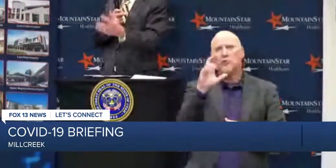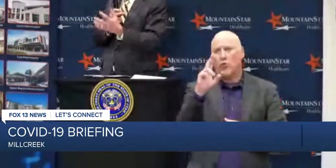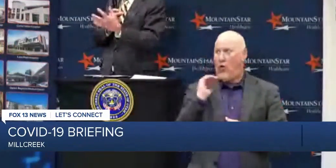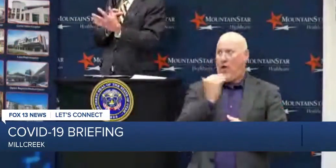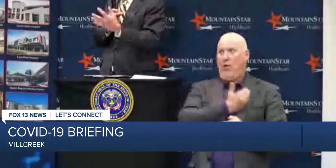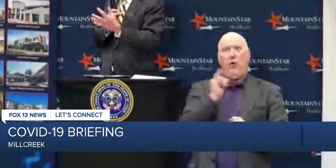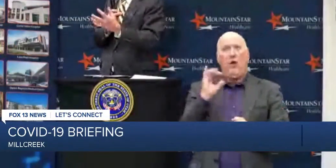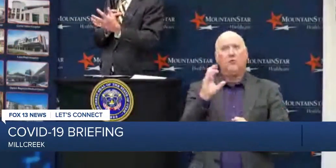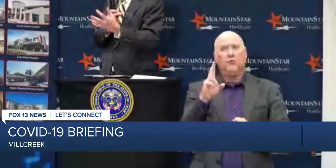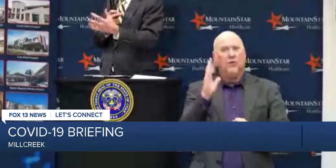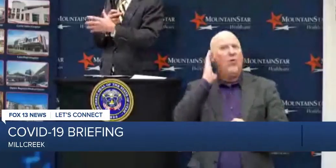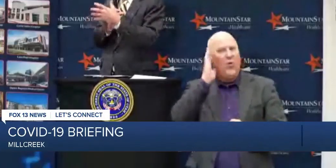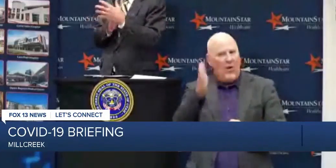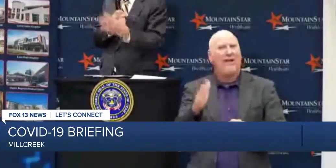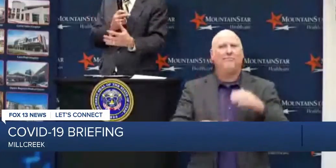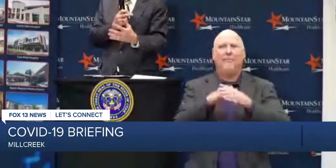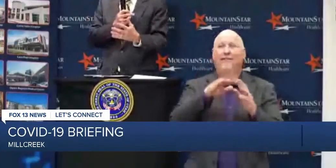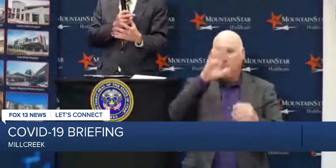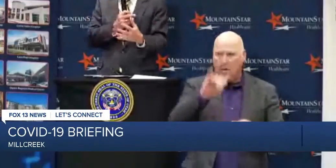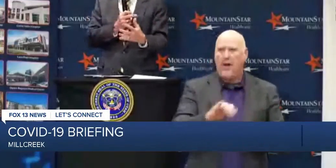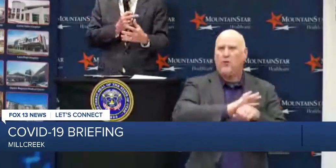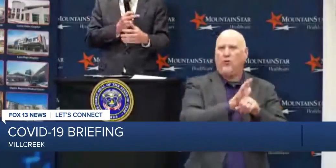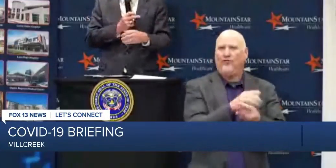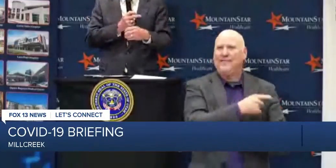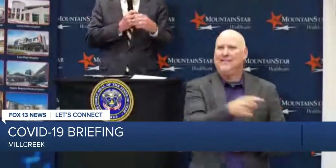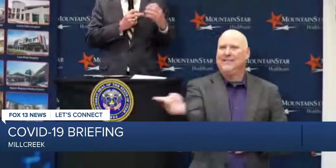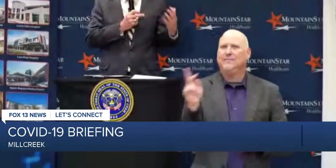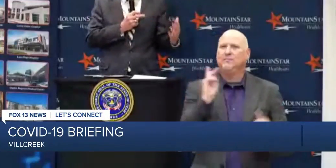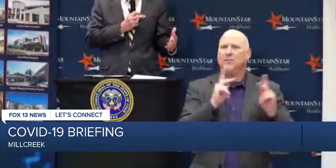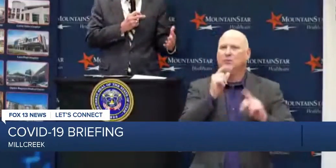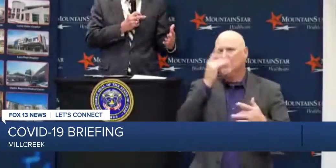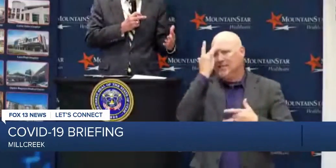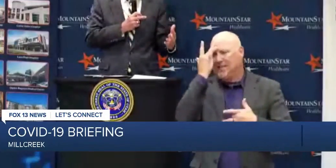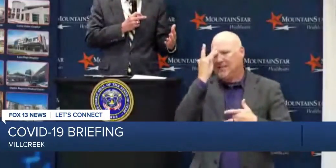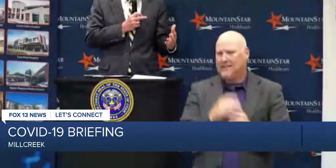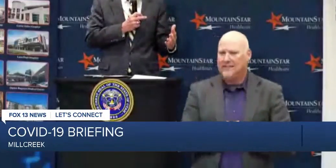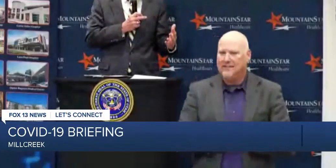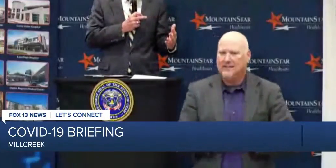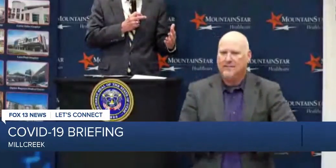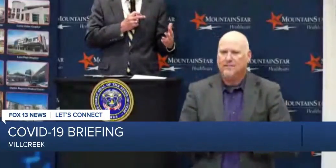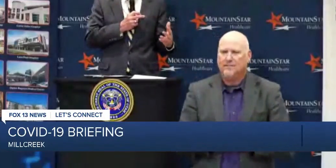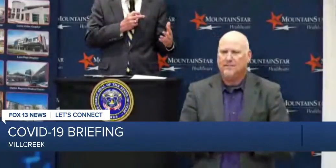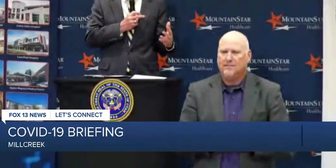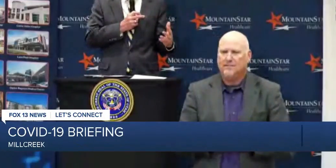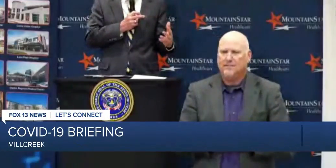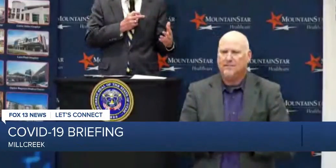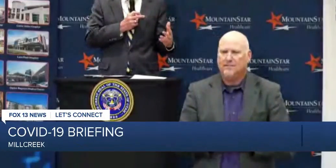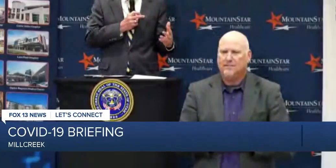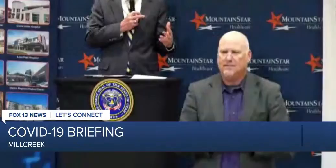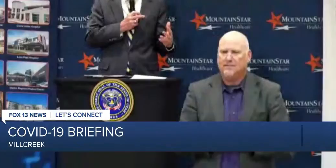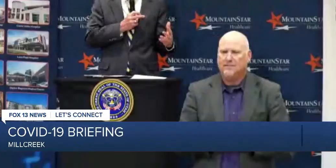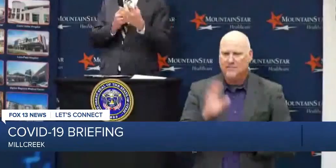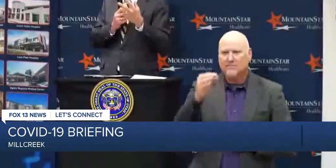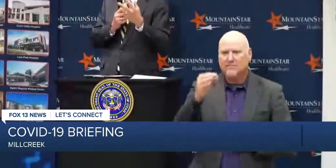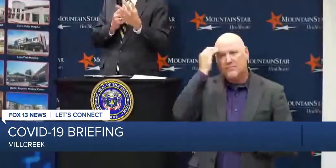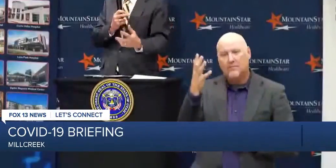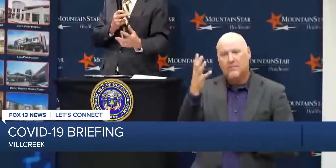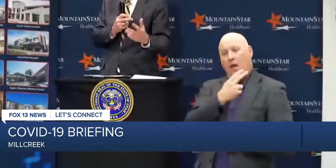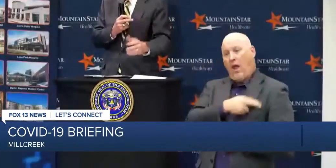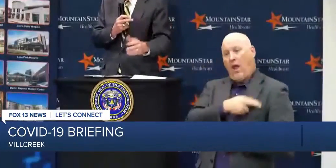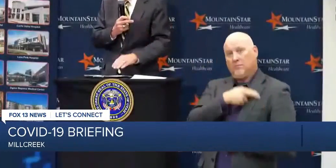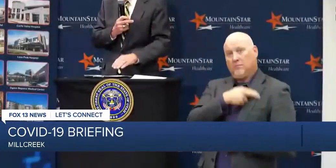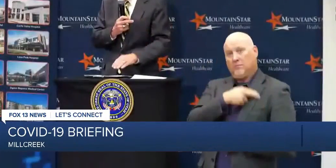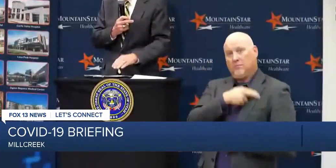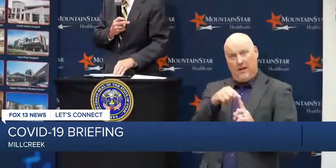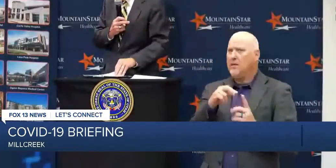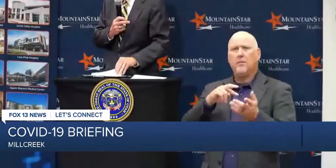these wonderful hospitals with tremendous technology and incredible caregivers are starting to max out. The